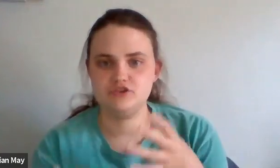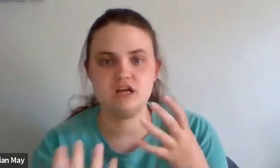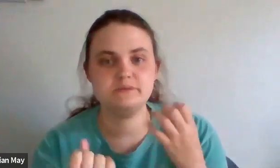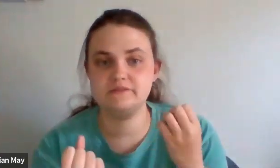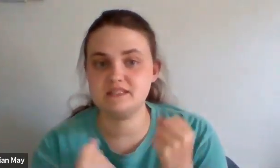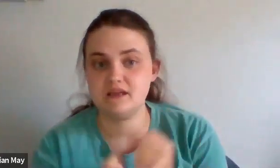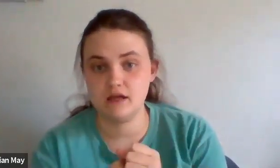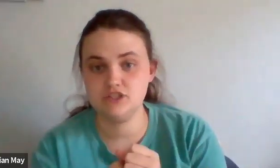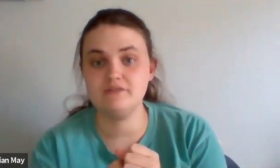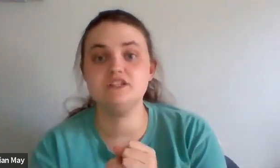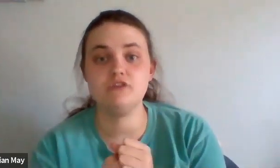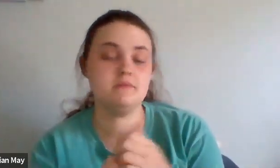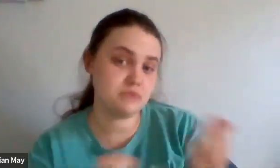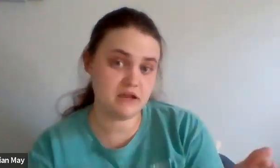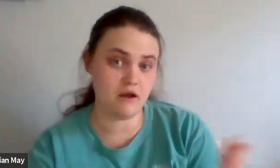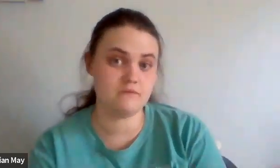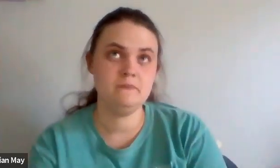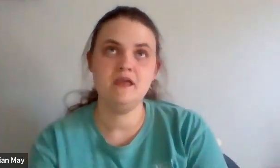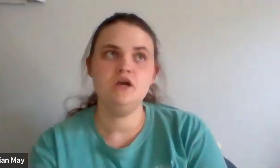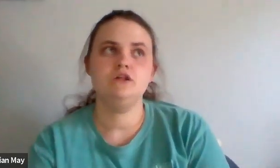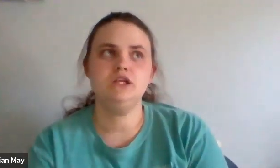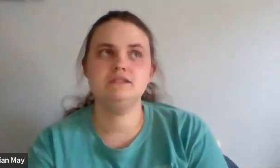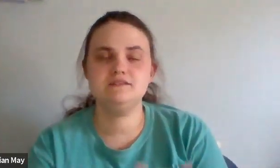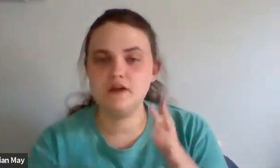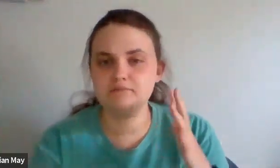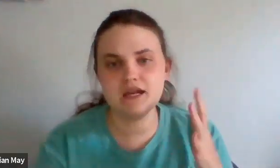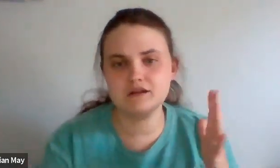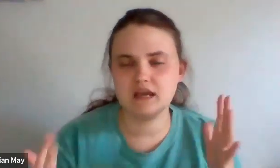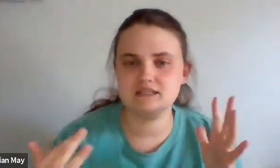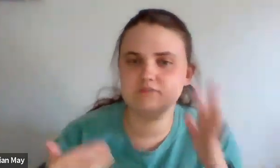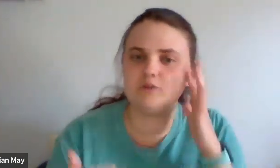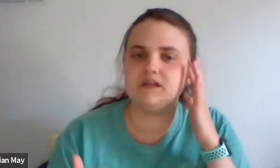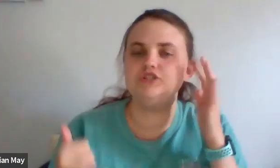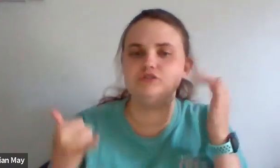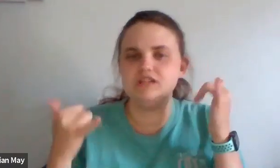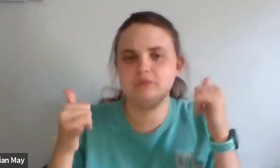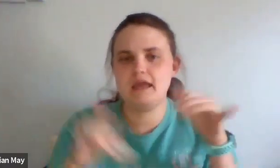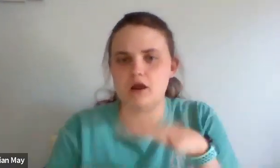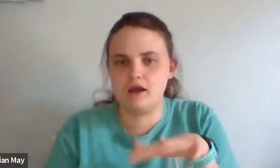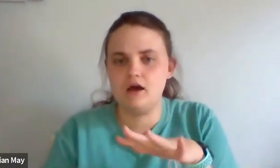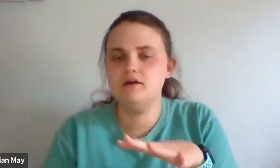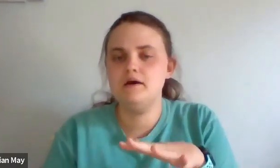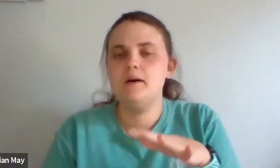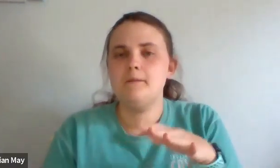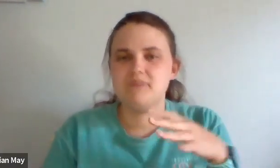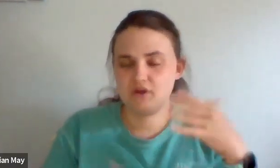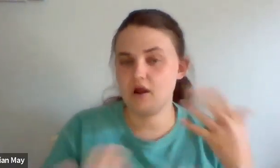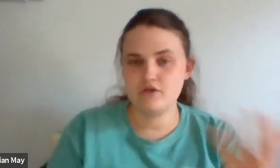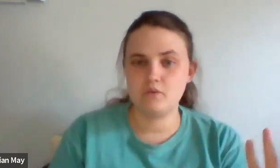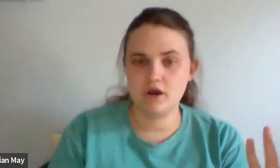not a specific sign. So you have to describe, like, playground. Playground's kind of similar because it's play area, but there are other words